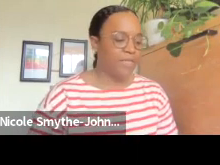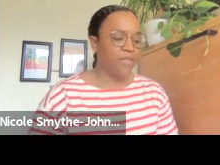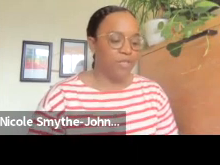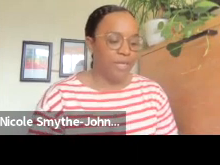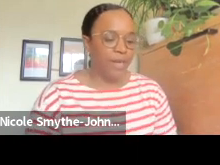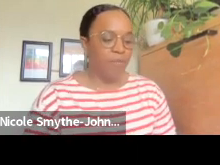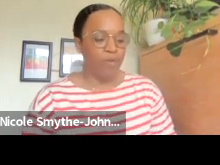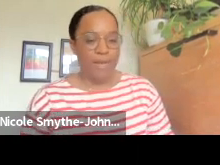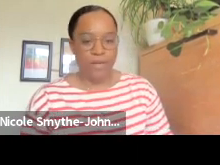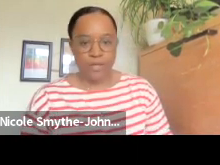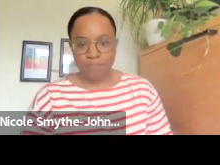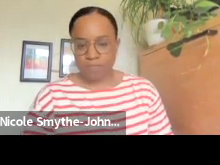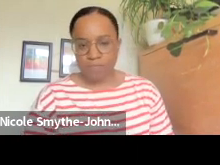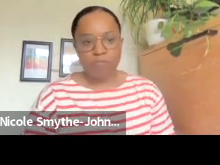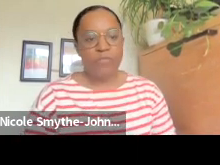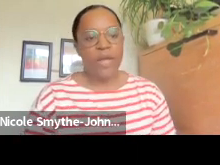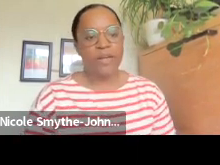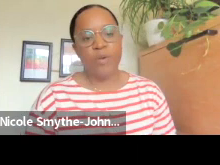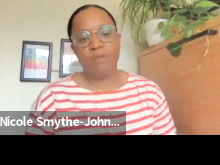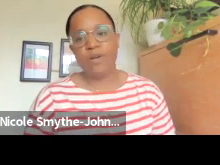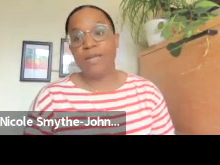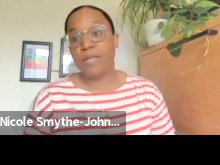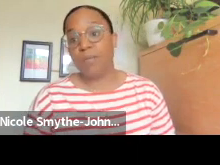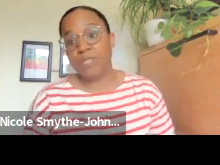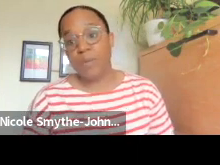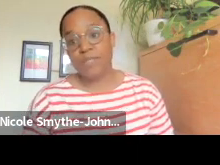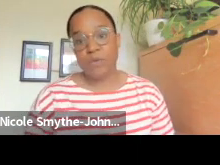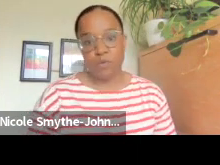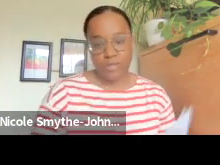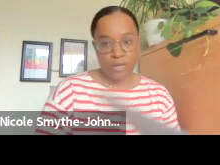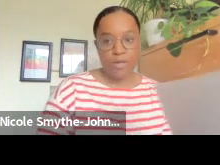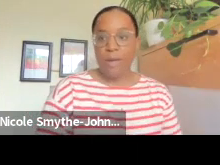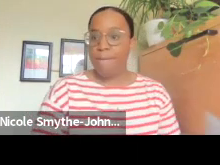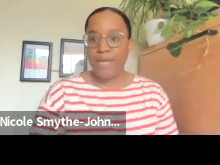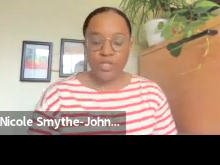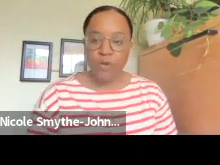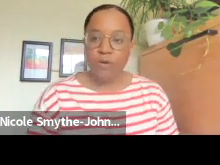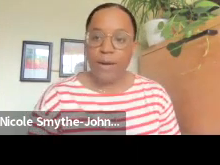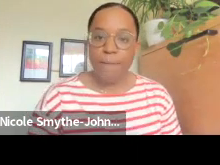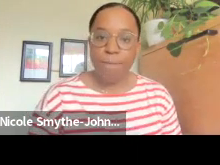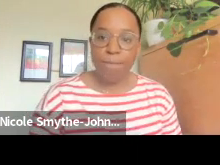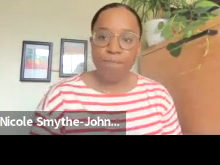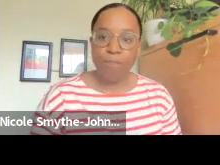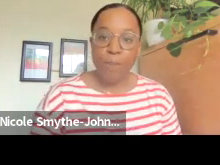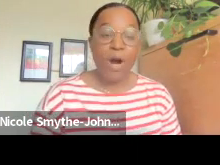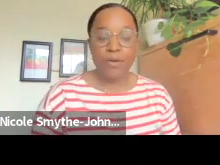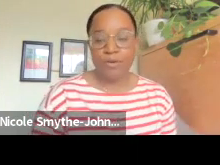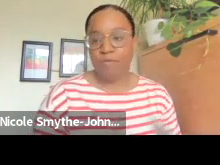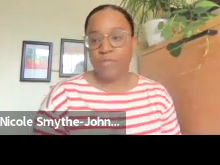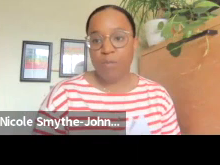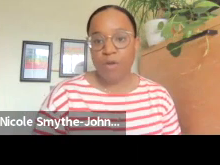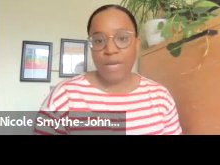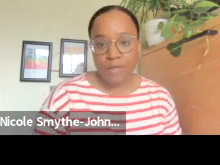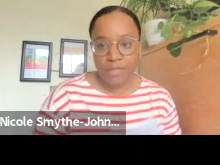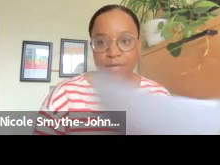the 1938 labor rebellion. And here we have Sir Alexander Bustamante, who was a major part of